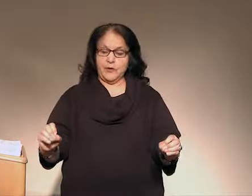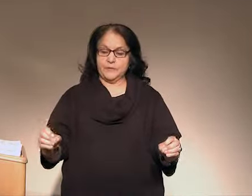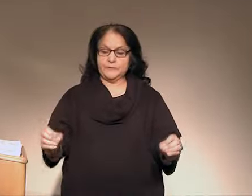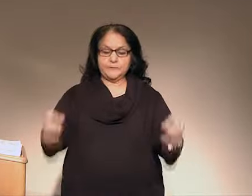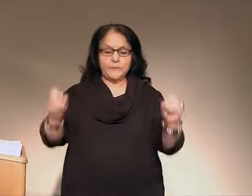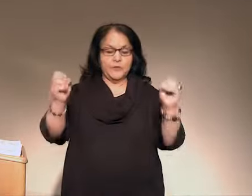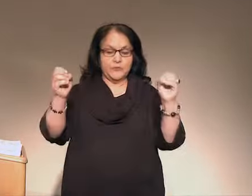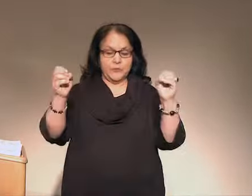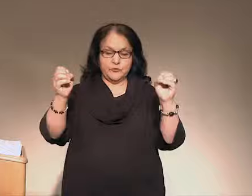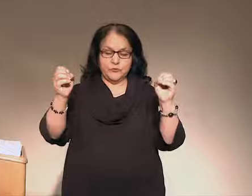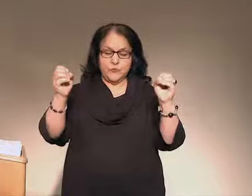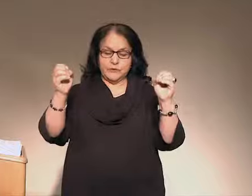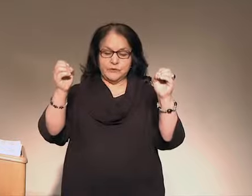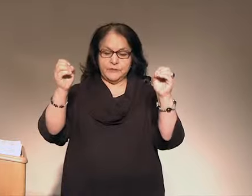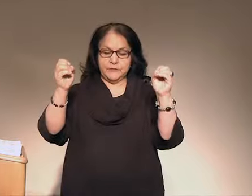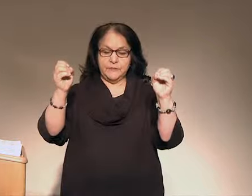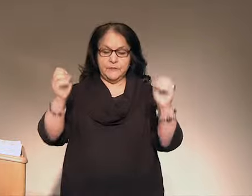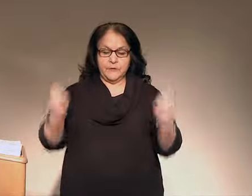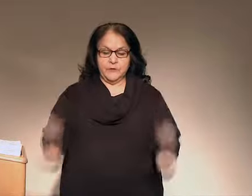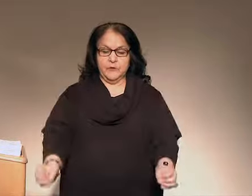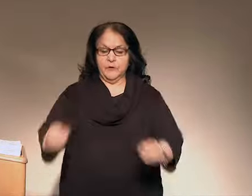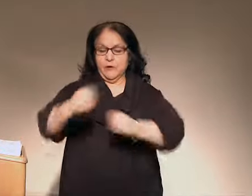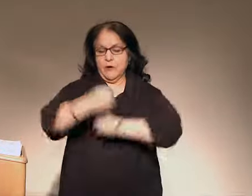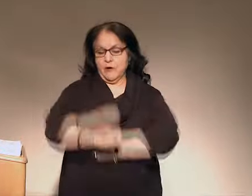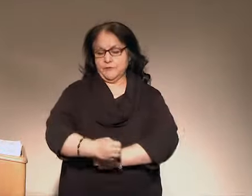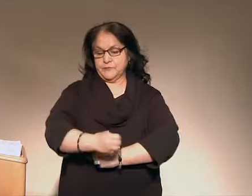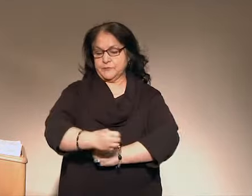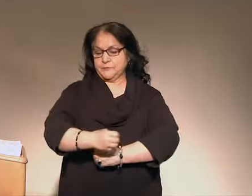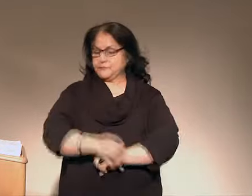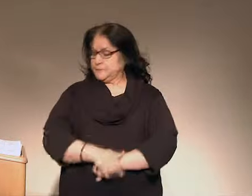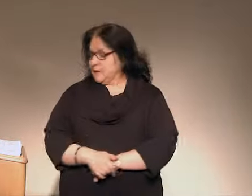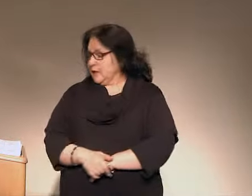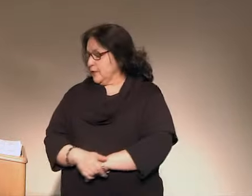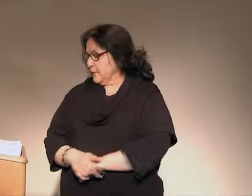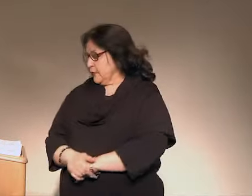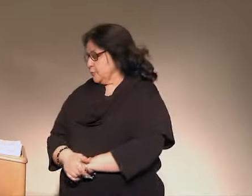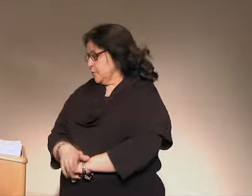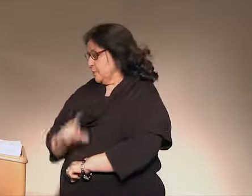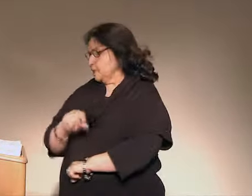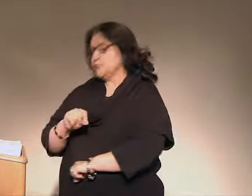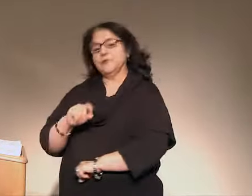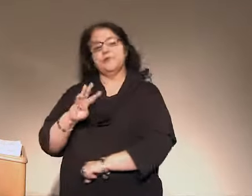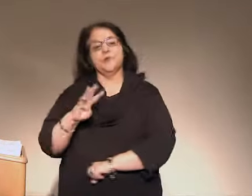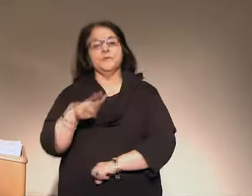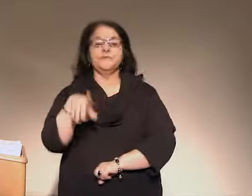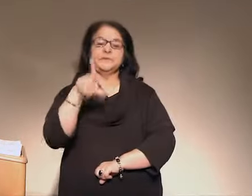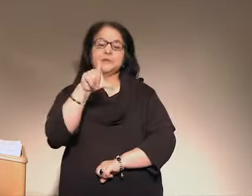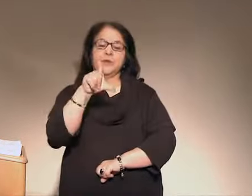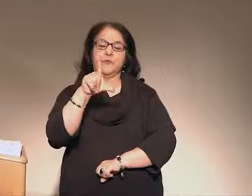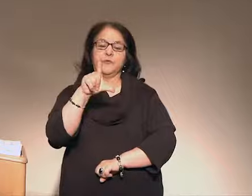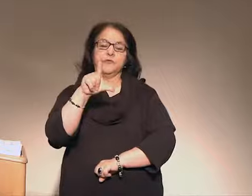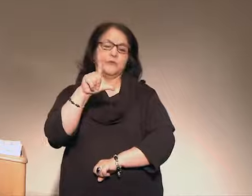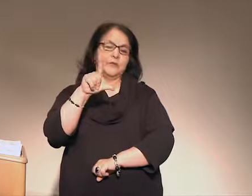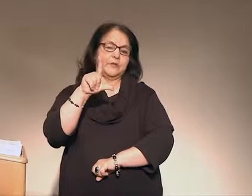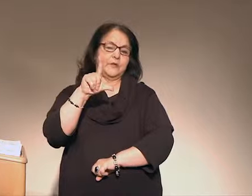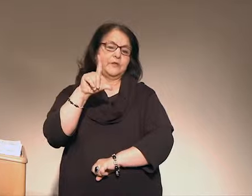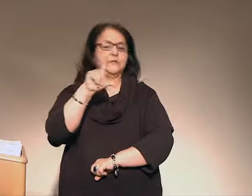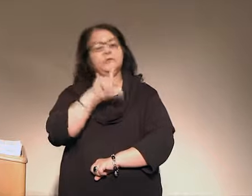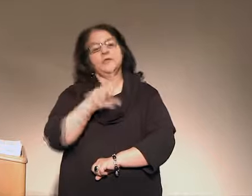hand, forming the two walls again, office. And the last word on page 24 is library. You form the letter L,